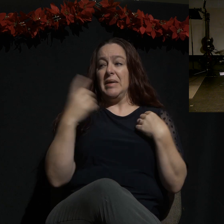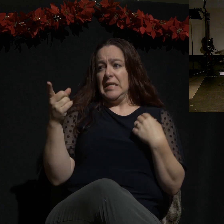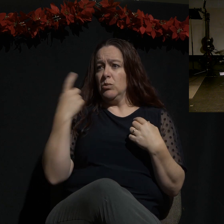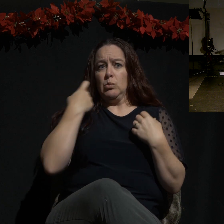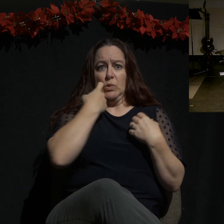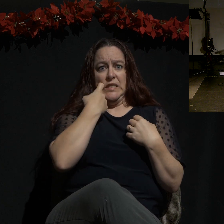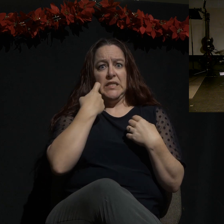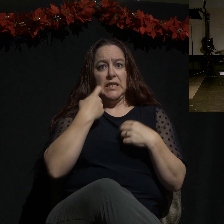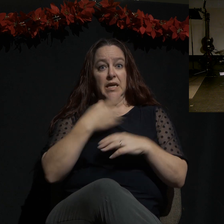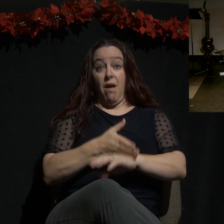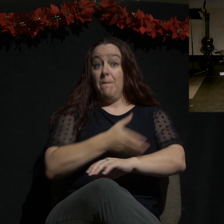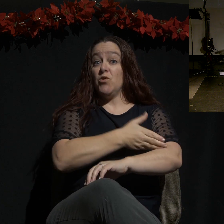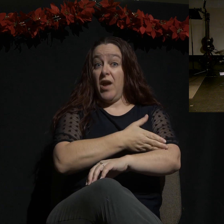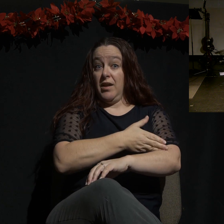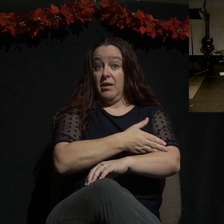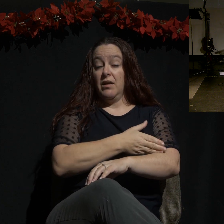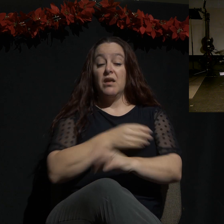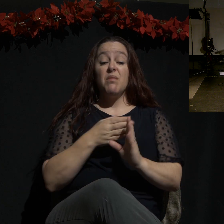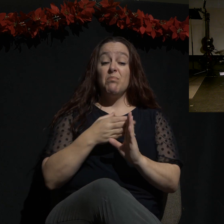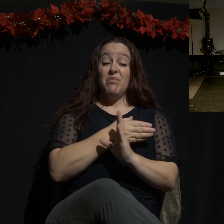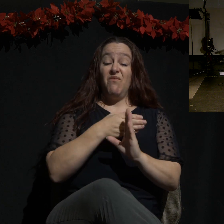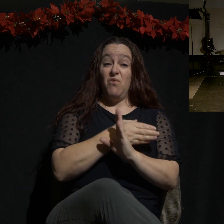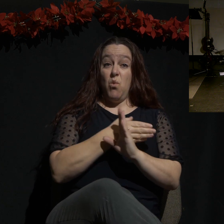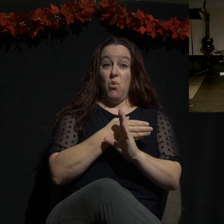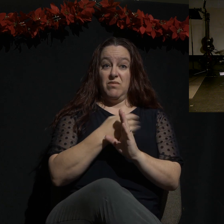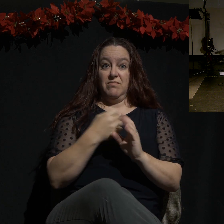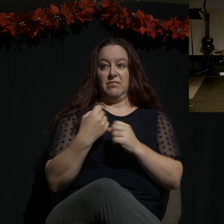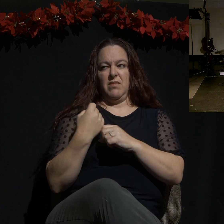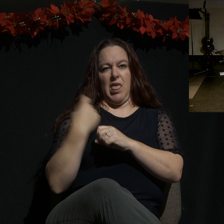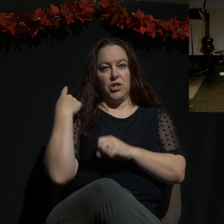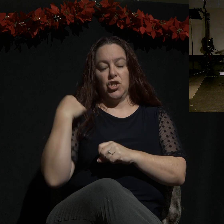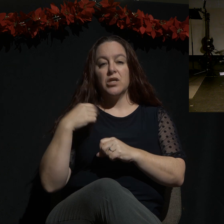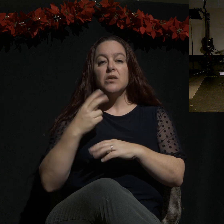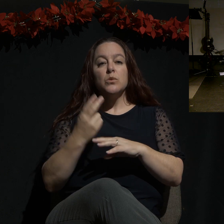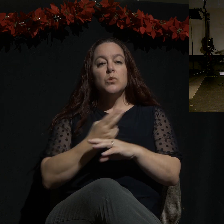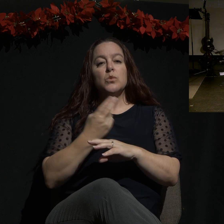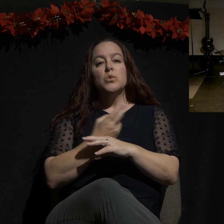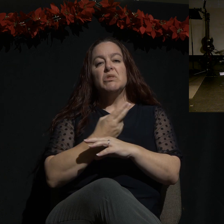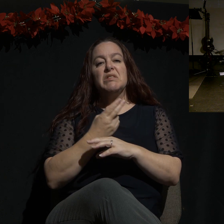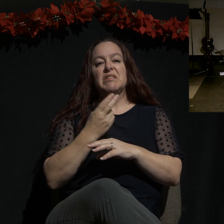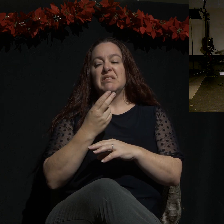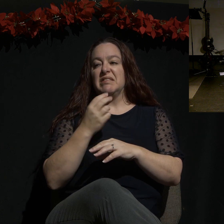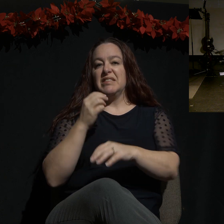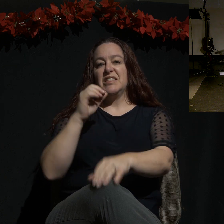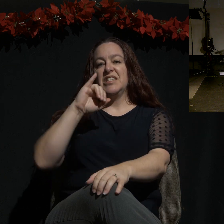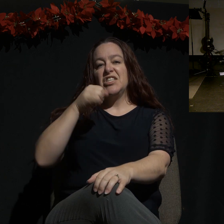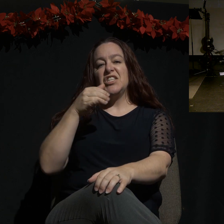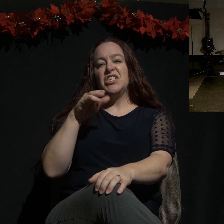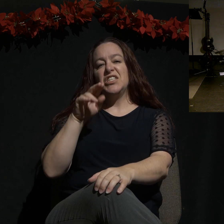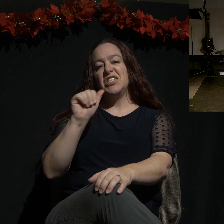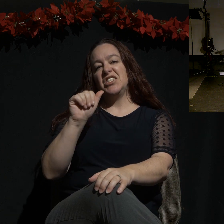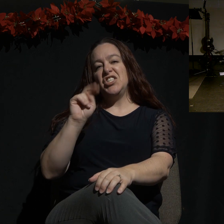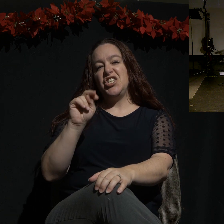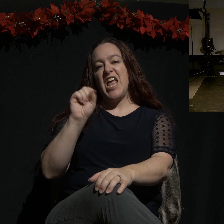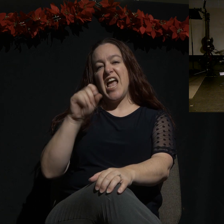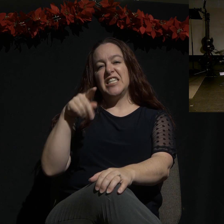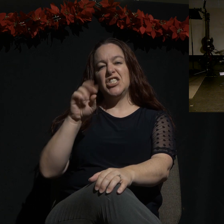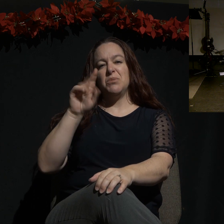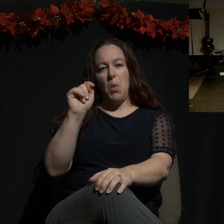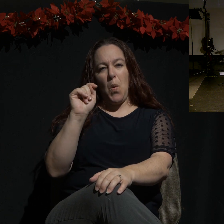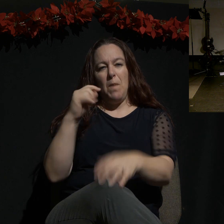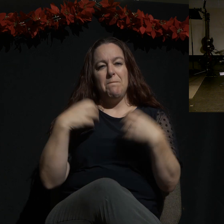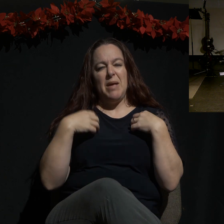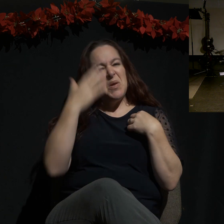recently upgraded. Prior to this year, he was using one of those JanSport backpacks. You know, the kind